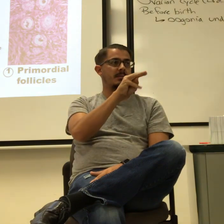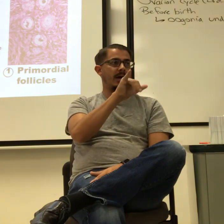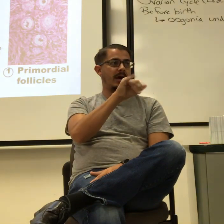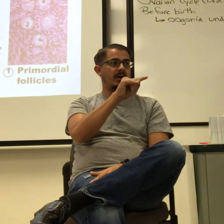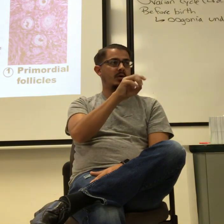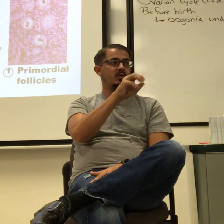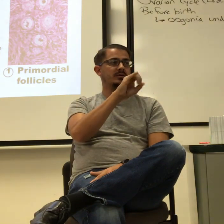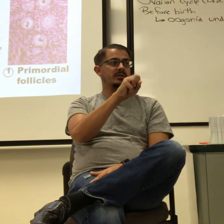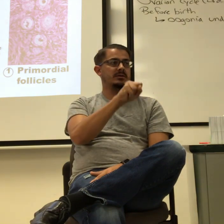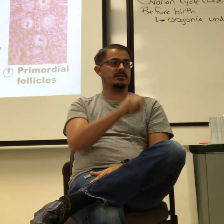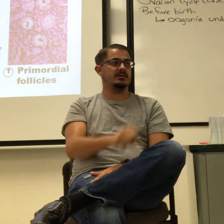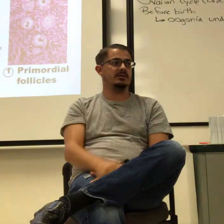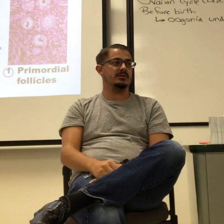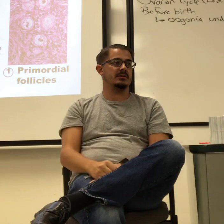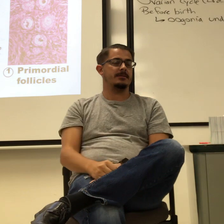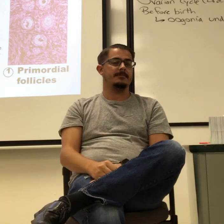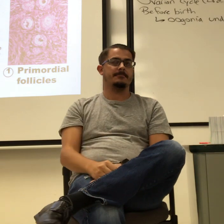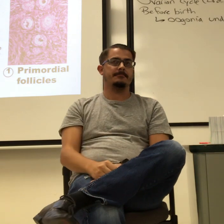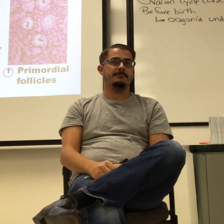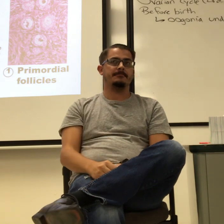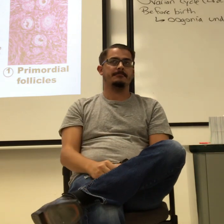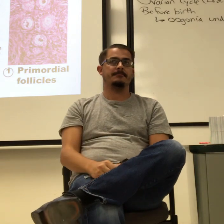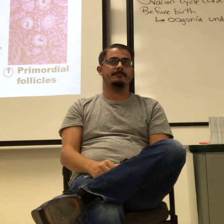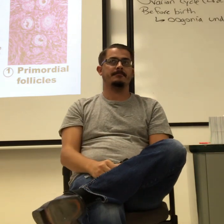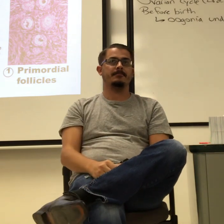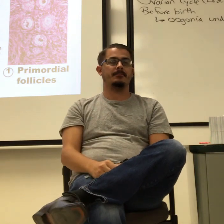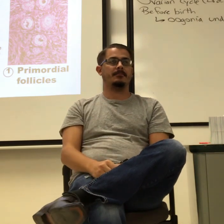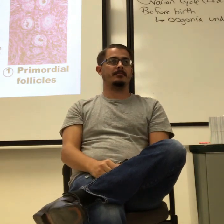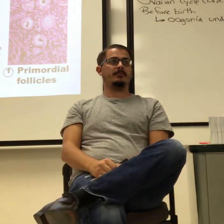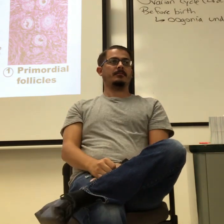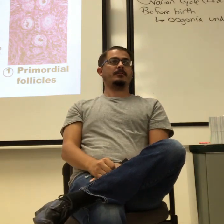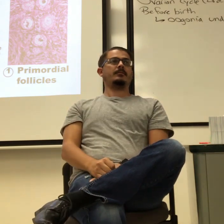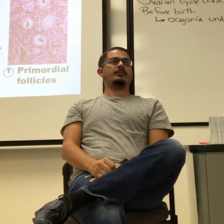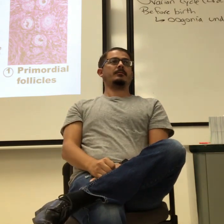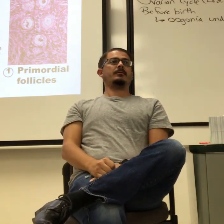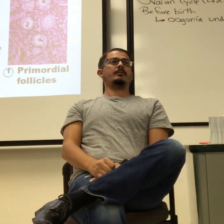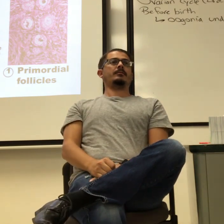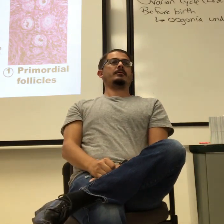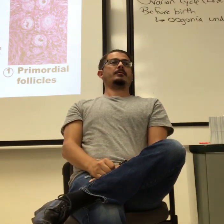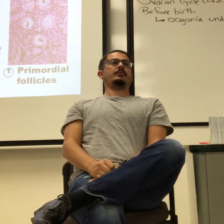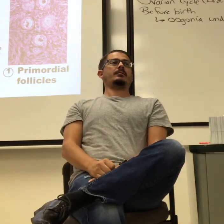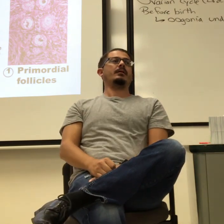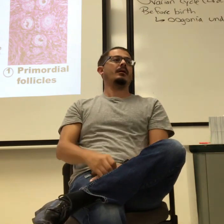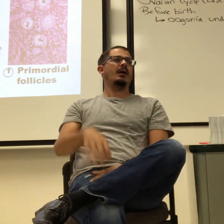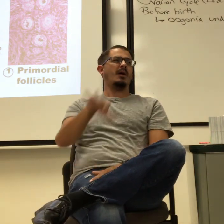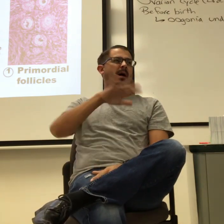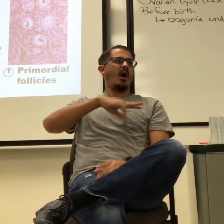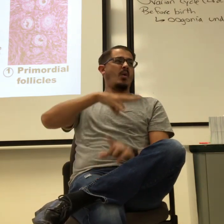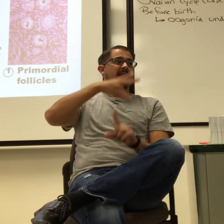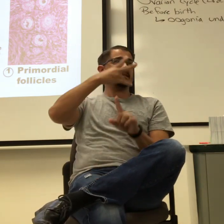And what I had said was that when you get to about the 7th month of pregnancy,